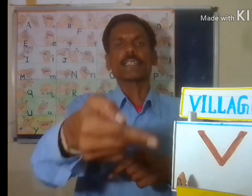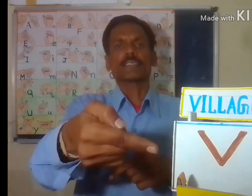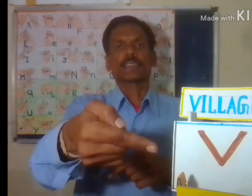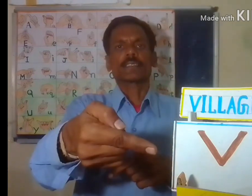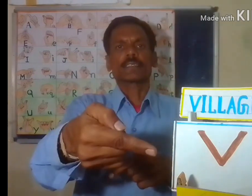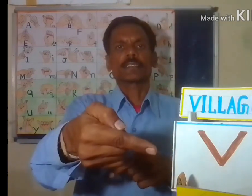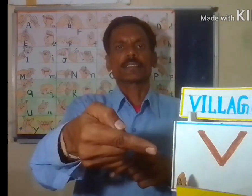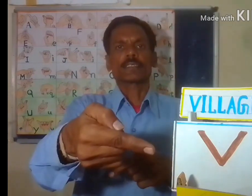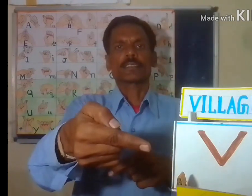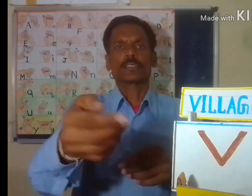Bliss